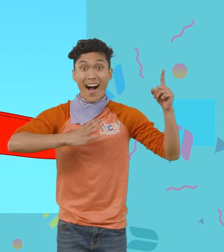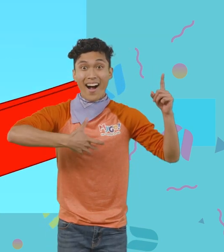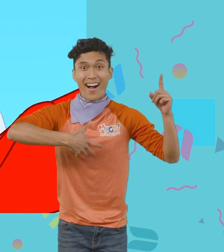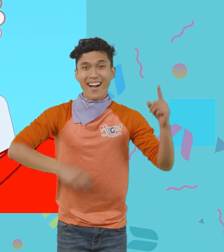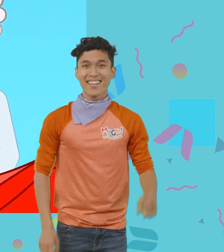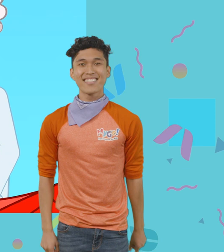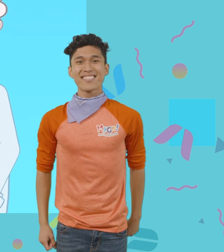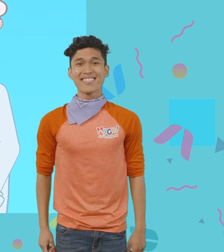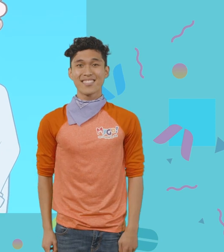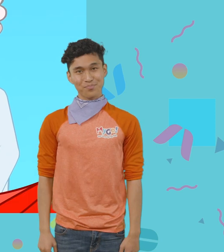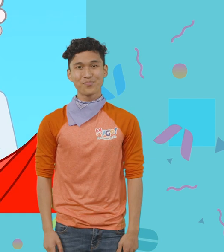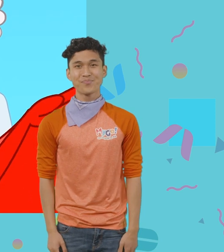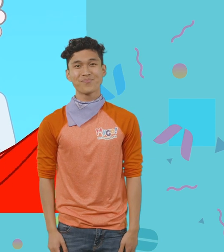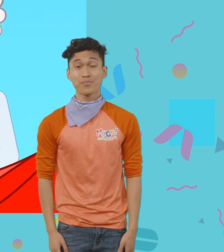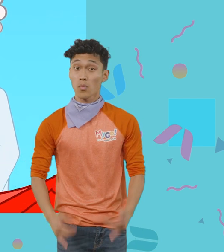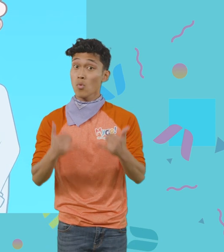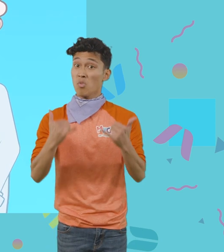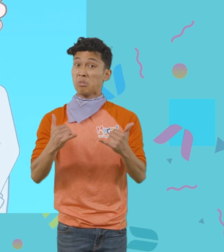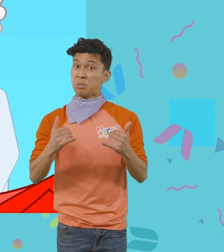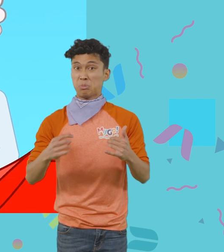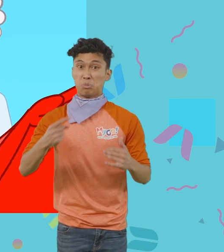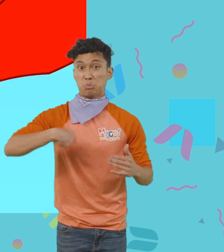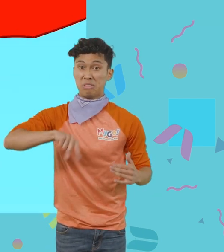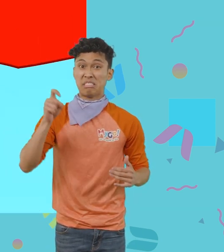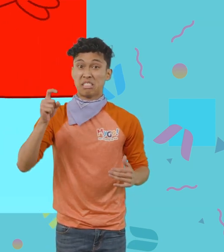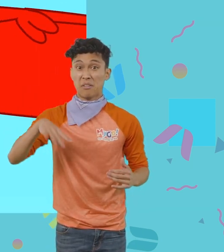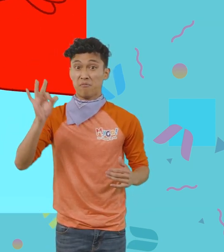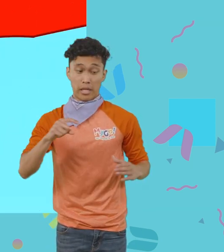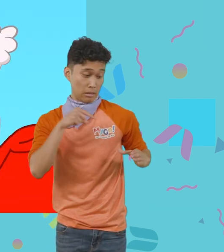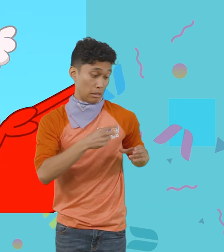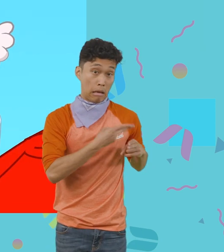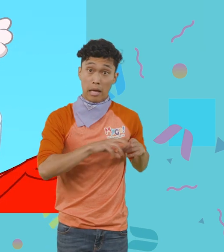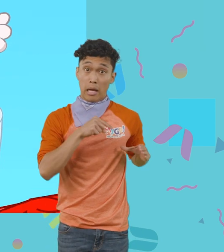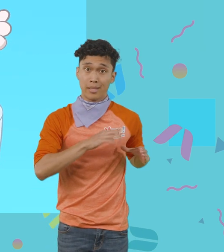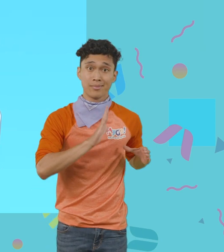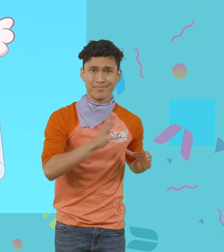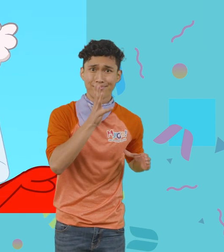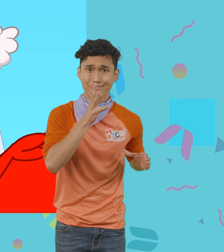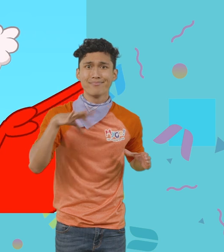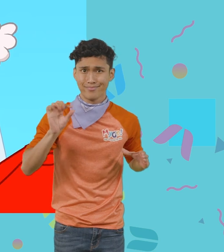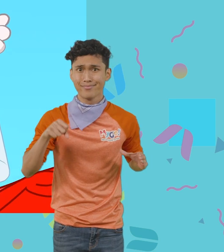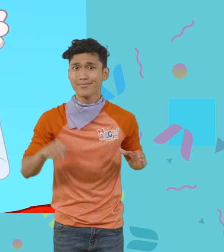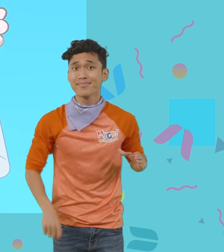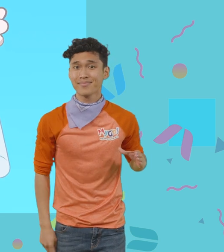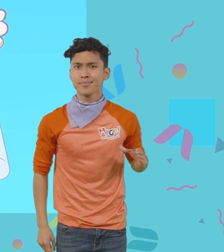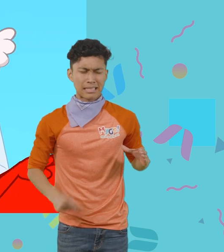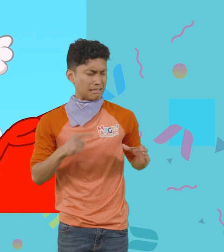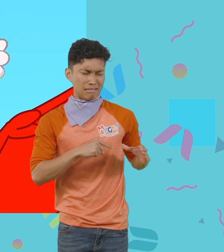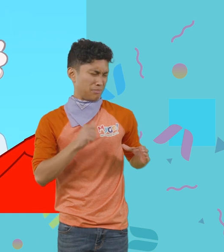Morphle? Now, we need to find the mother of this egg. Hmm. It doesn't look like